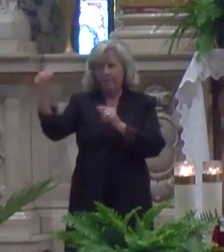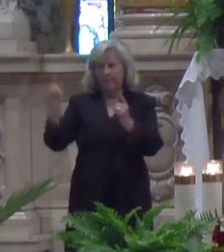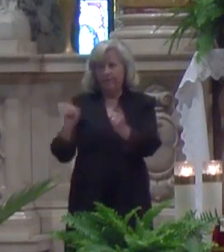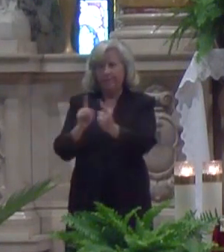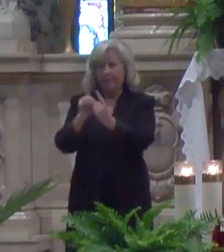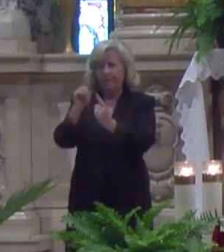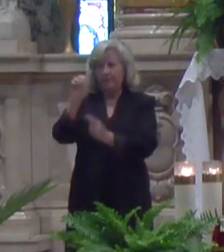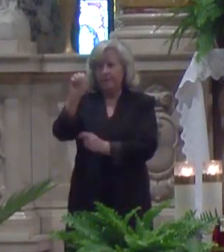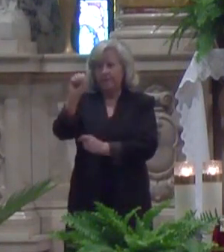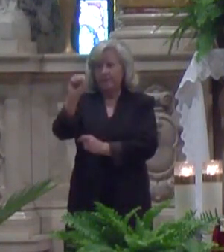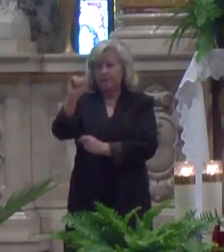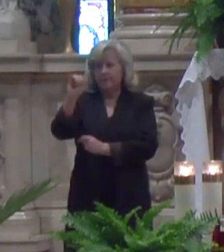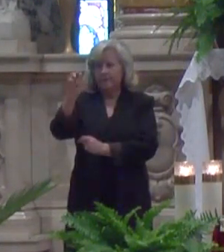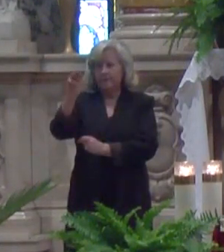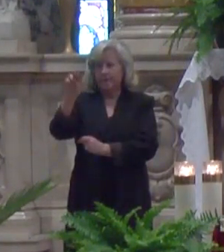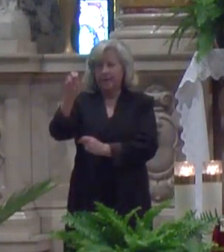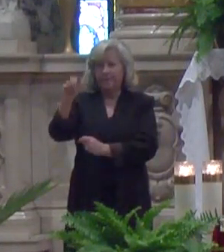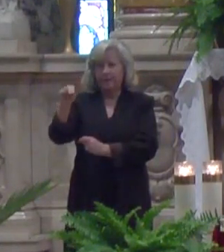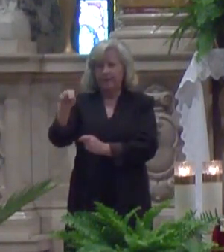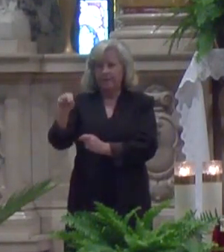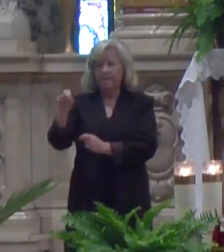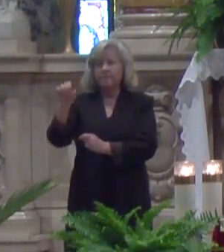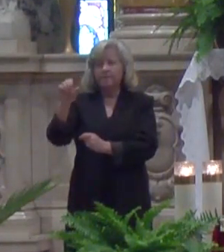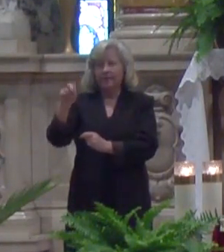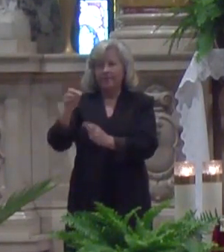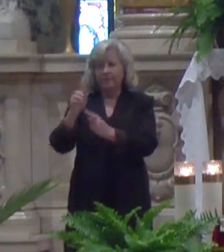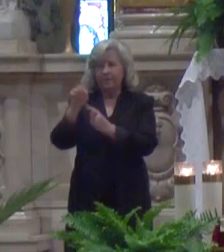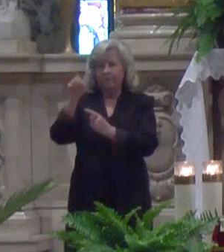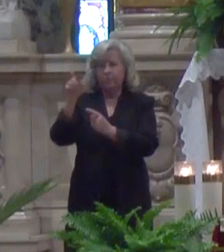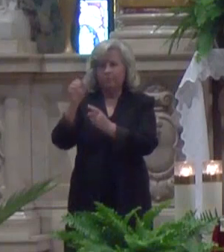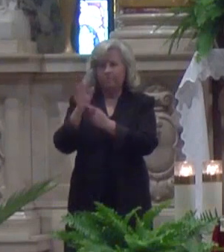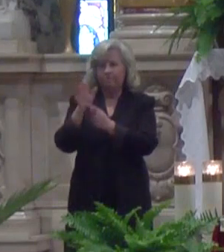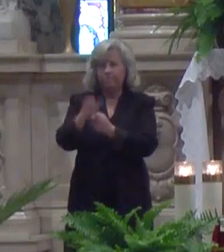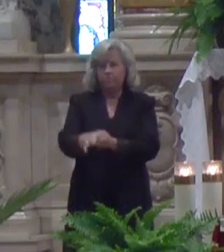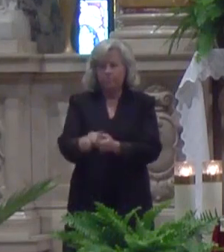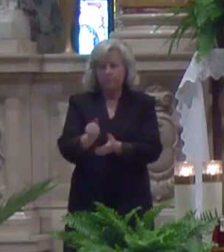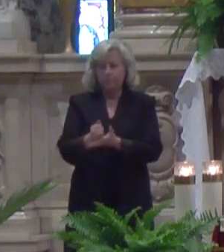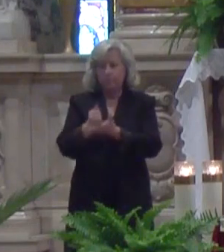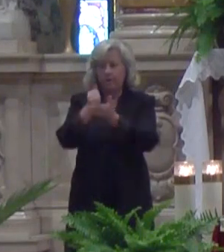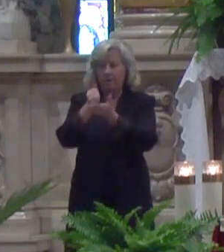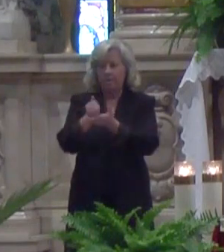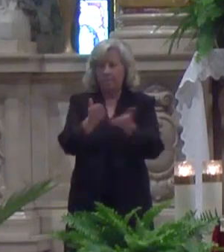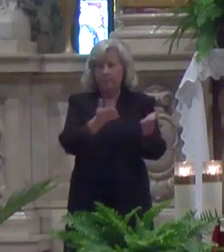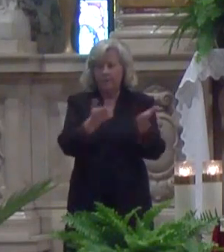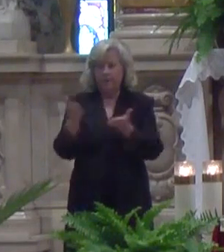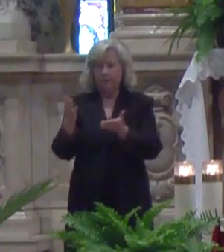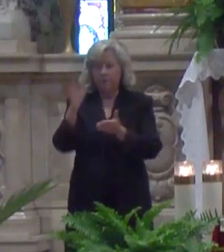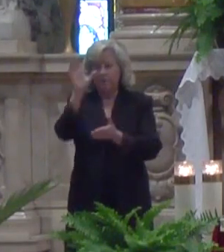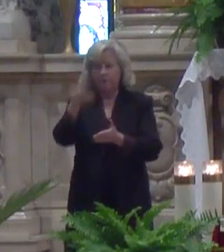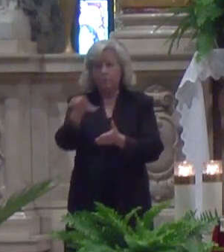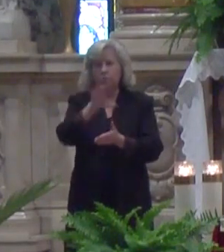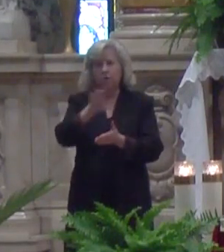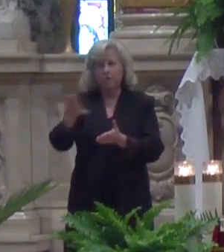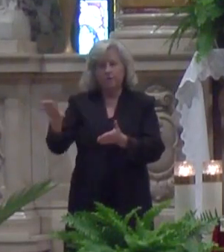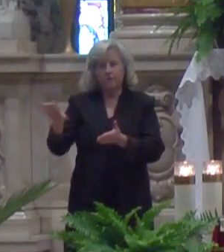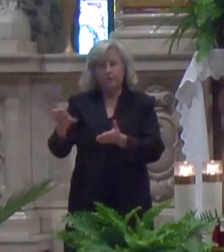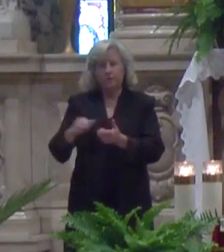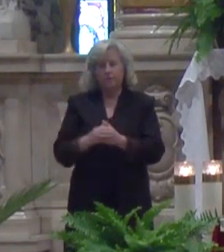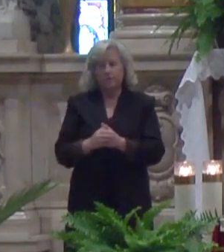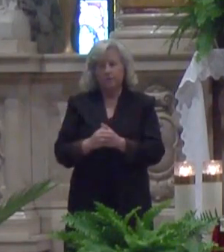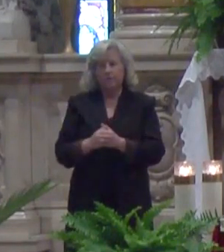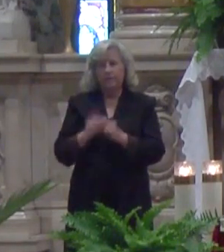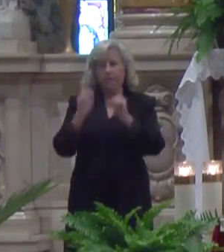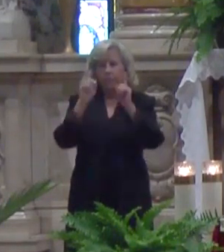This man they pressed into service to carry his cross. And when they came to a place called Golgotha, which means place of the